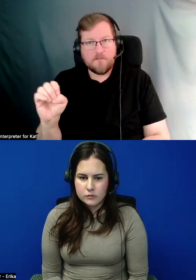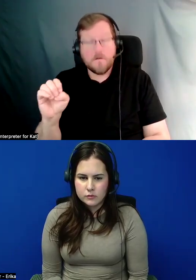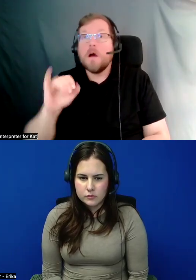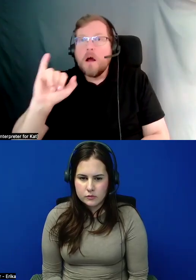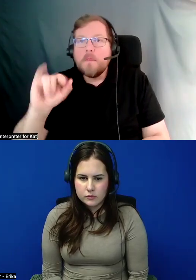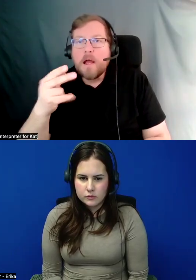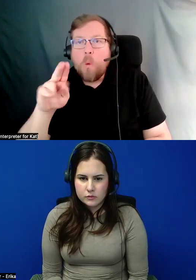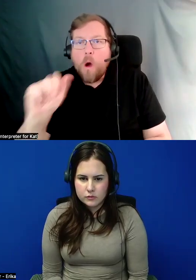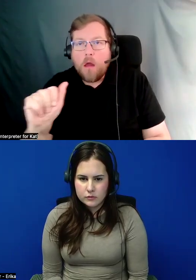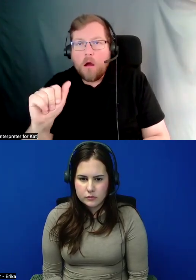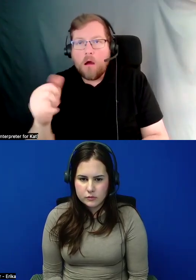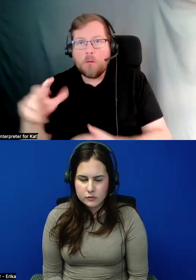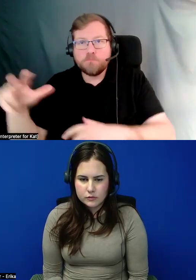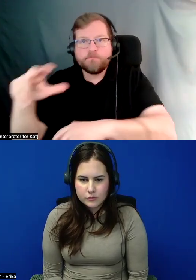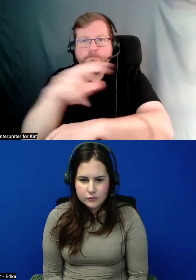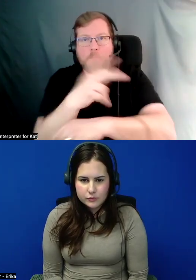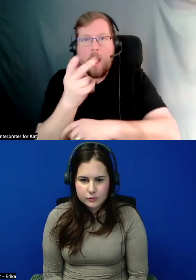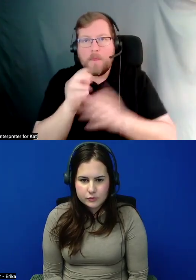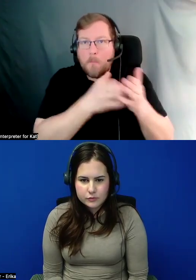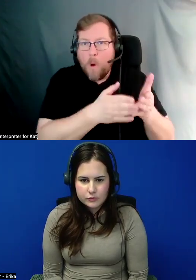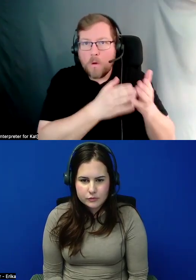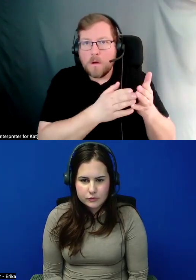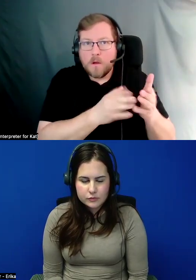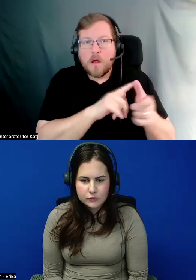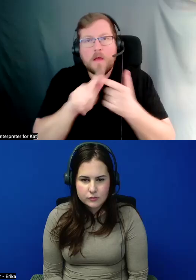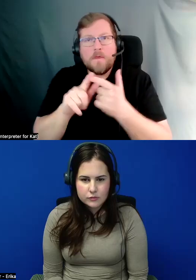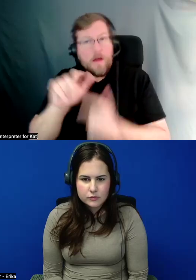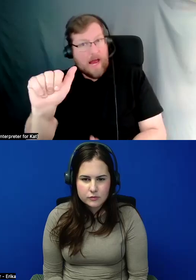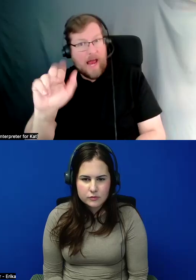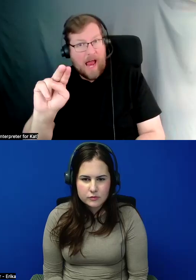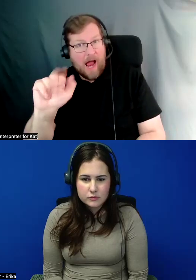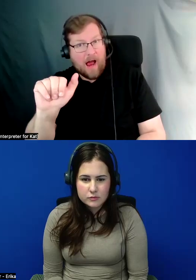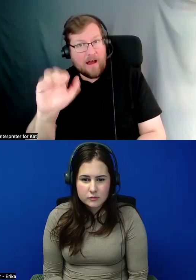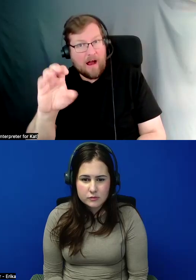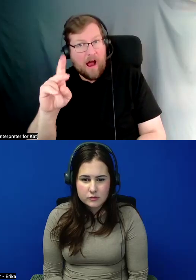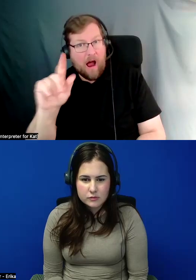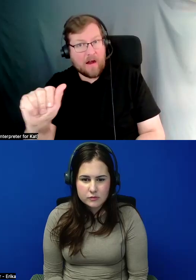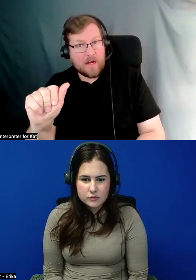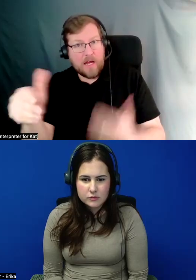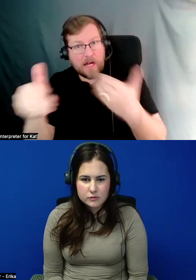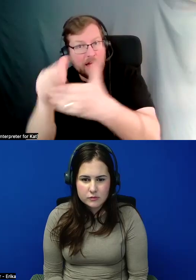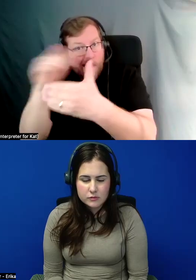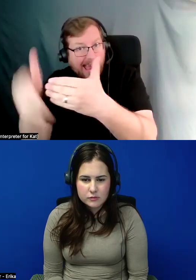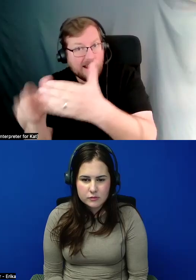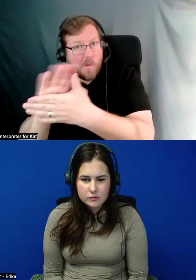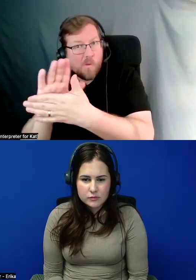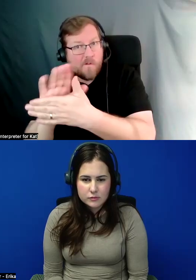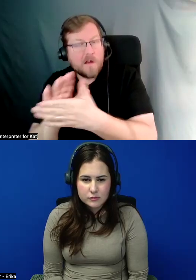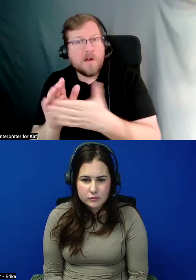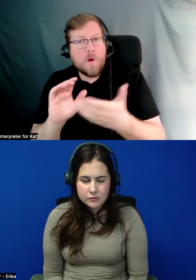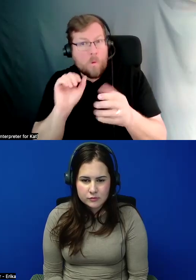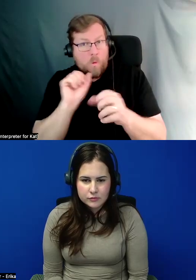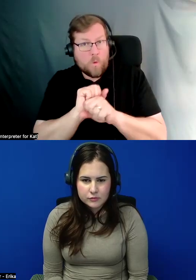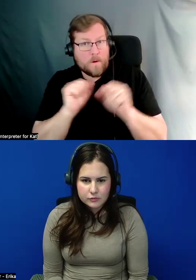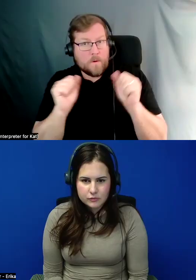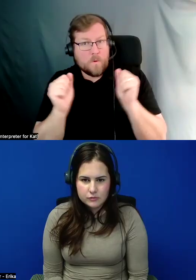the boat, and I think it was the anaconda toward to the end of the movie. So I'm just curious, like working with a